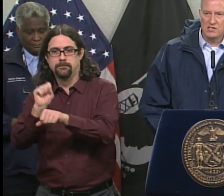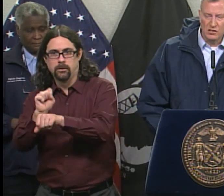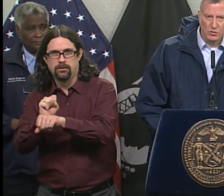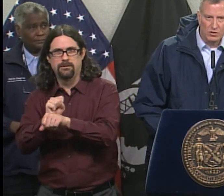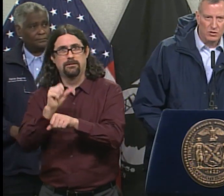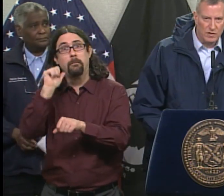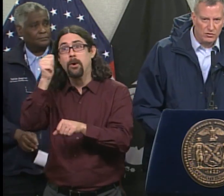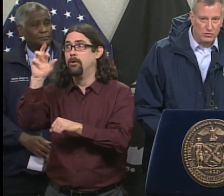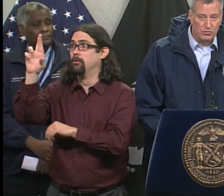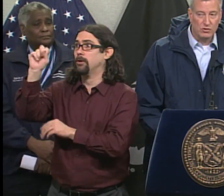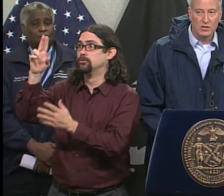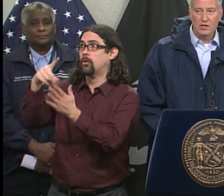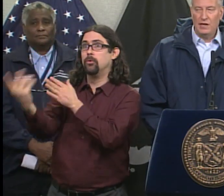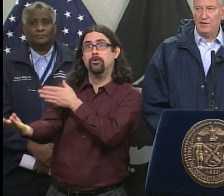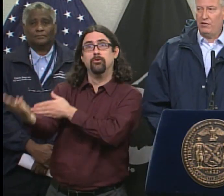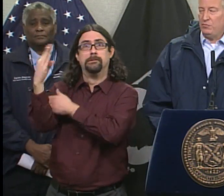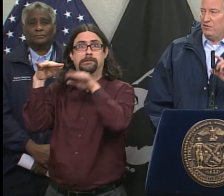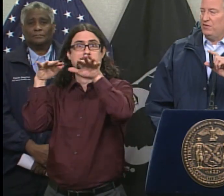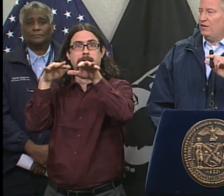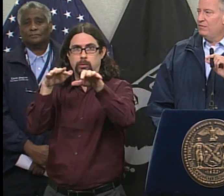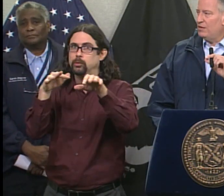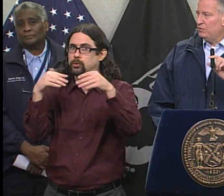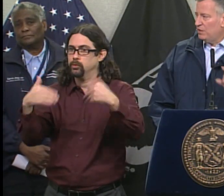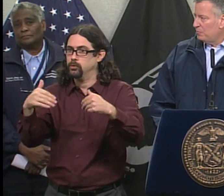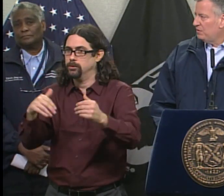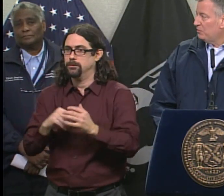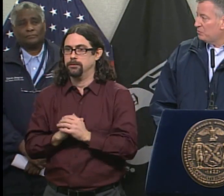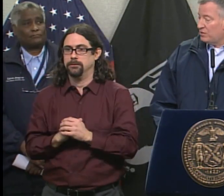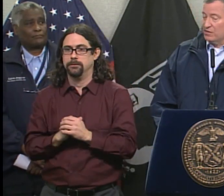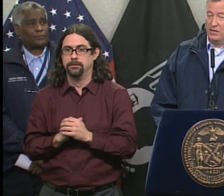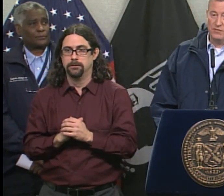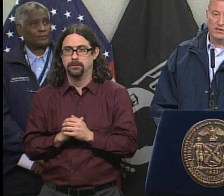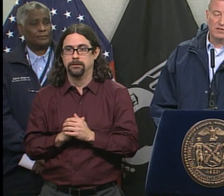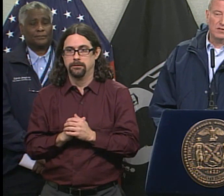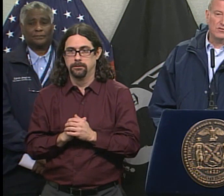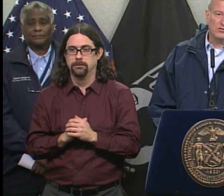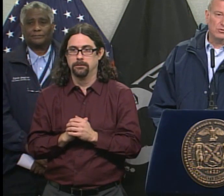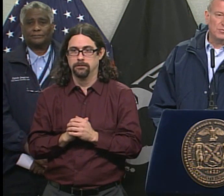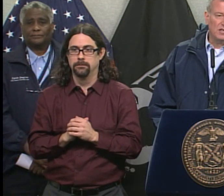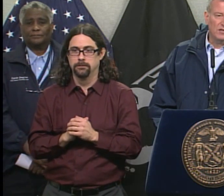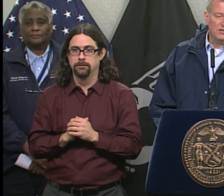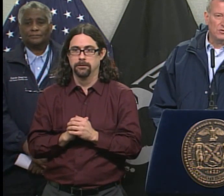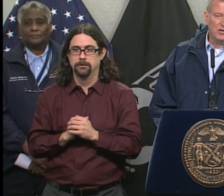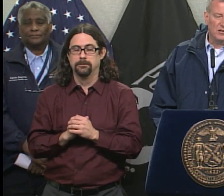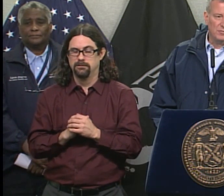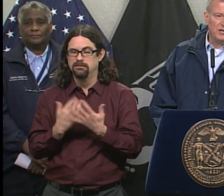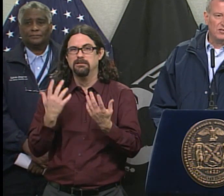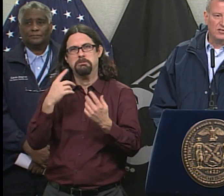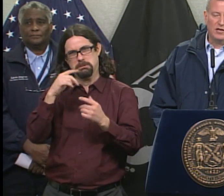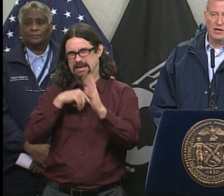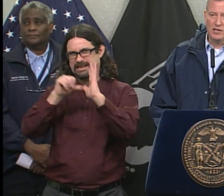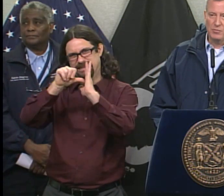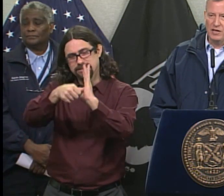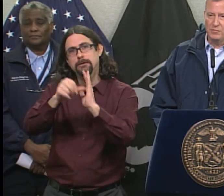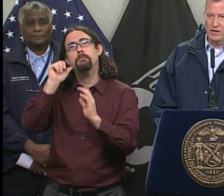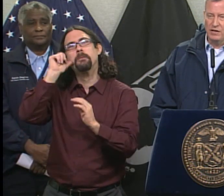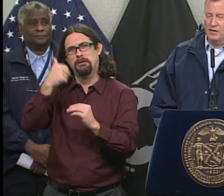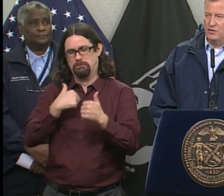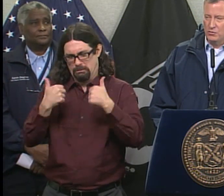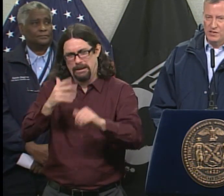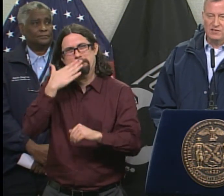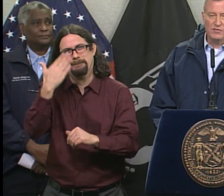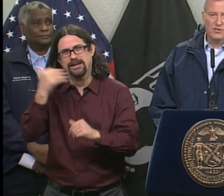be slower than usual. As Elizabeth said, there will not be as much parking, obviously, as usual, because those parking spaces are now occupied